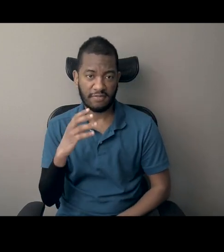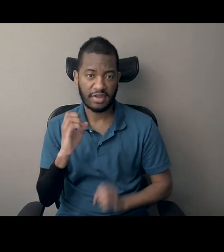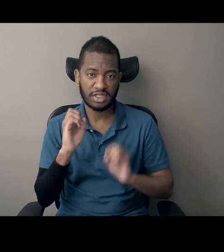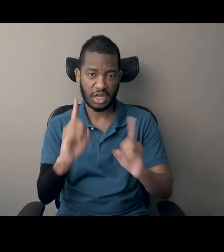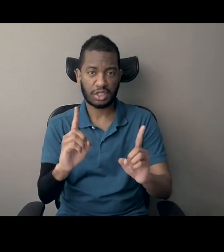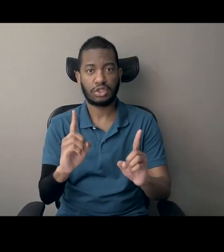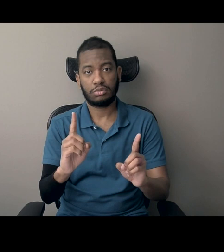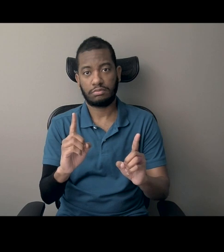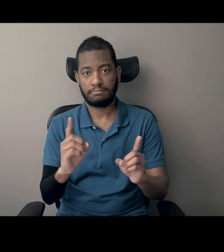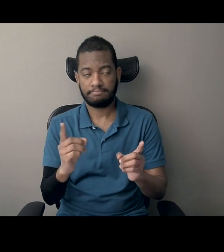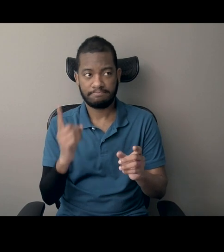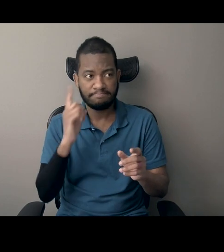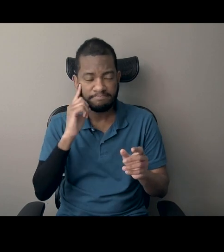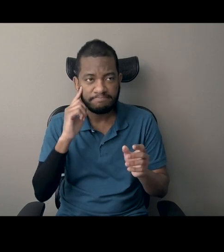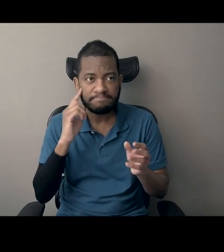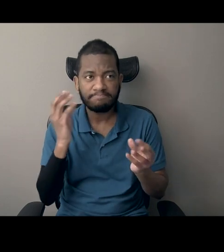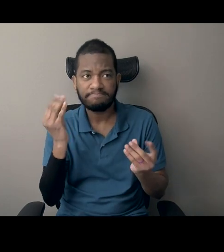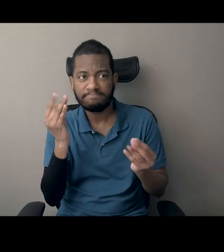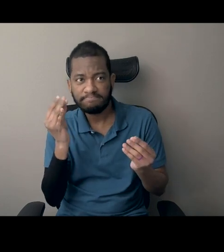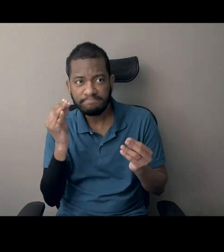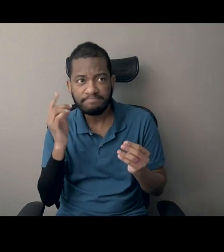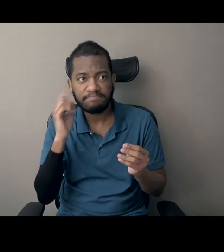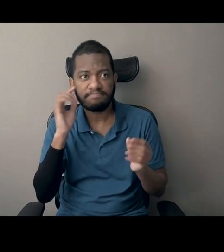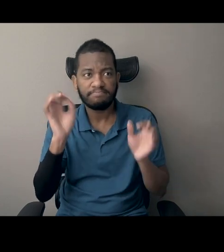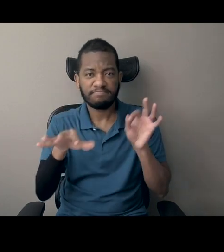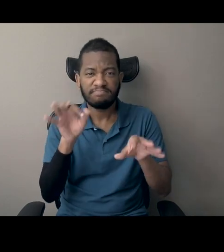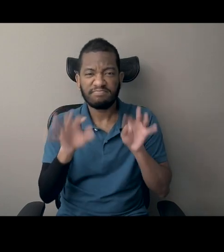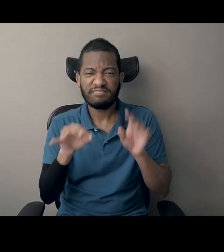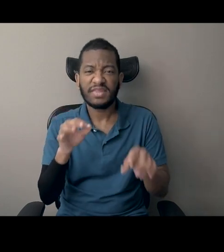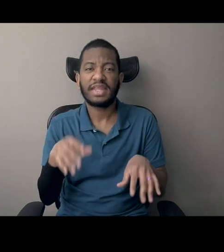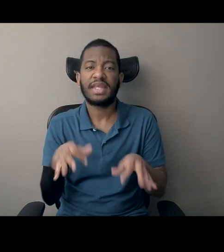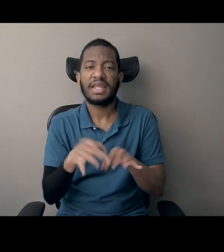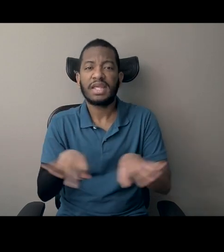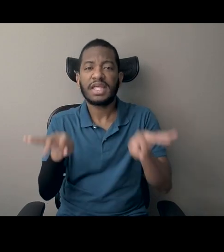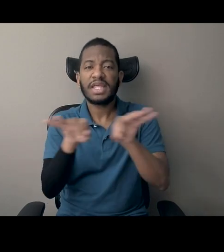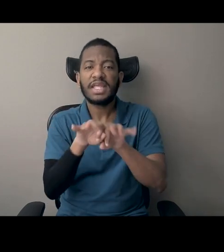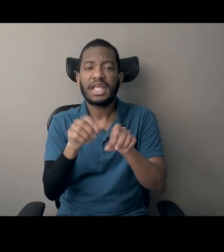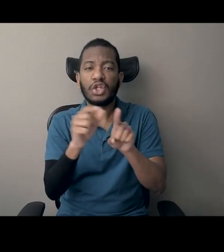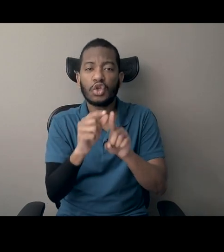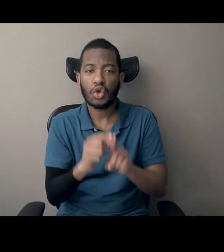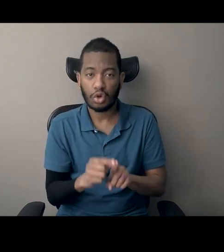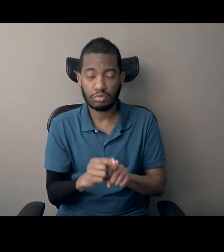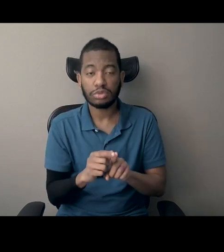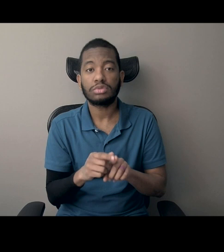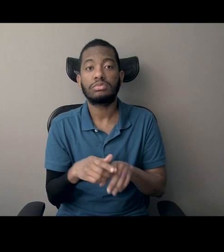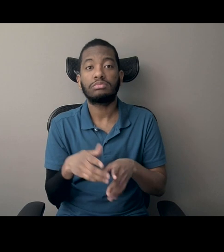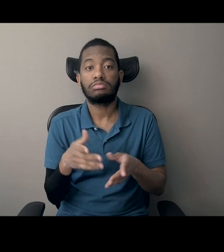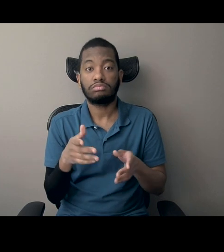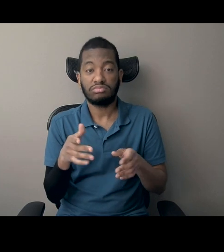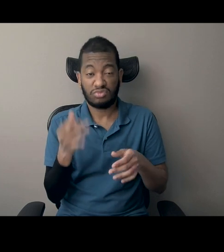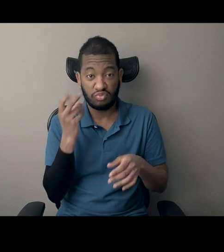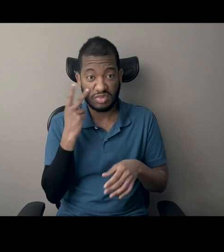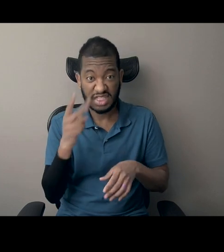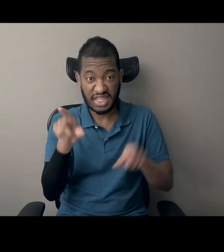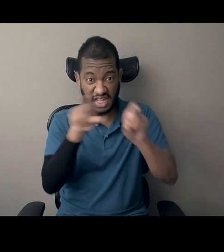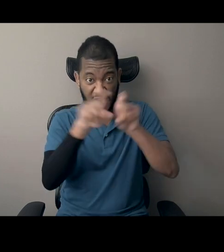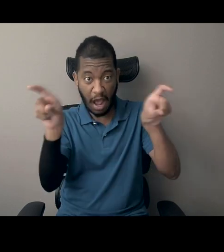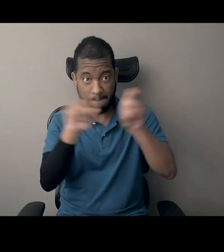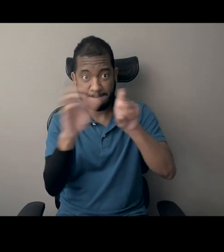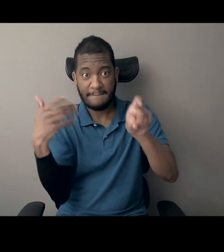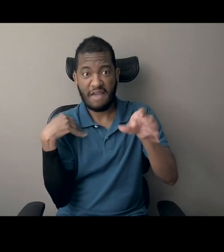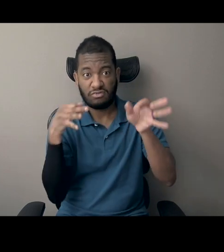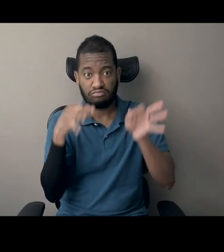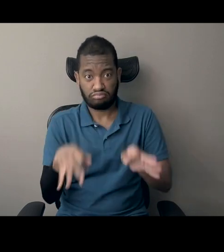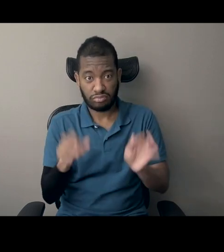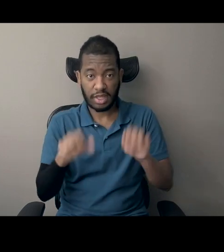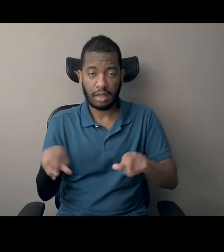create a word cloud together. So, you can see the instructions are at the top. You can either go to that site, poleb.com, or